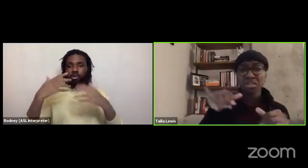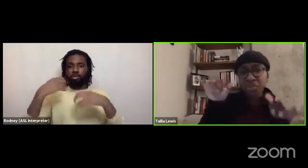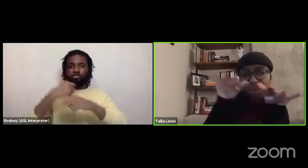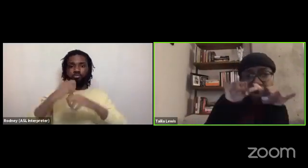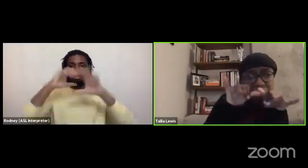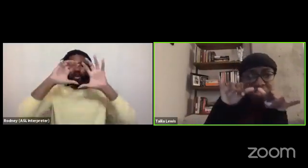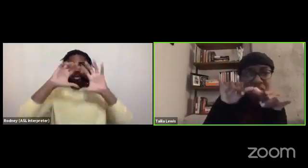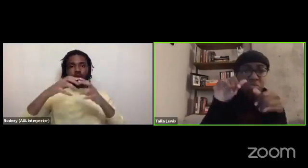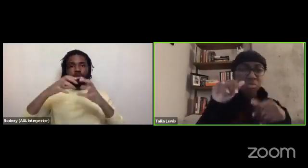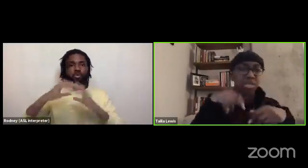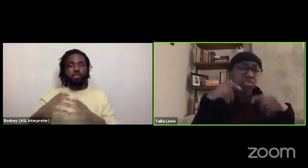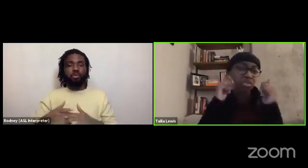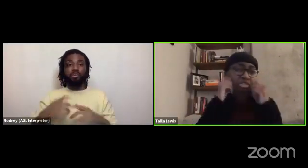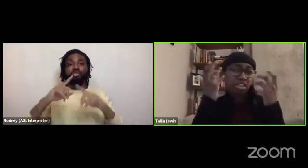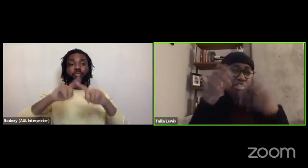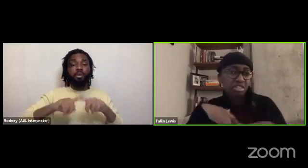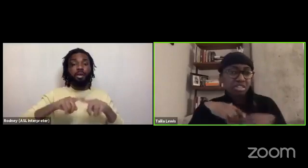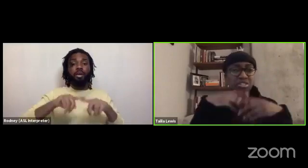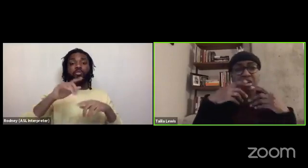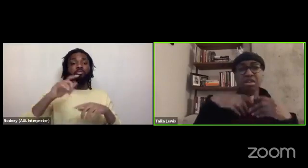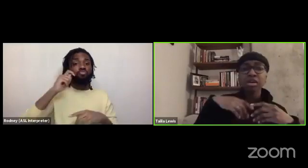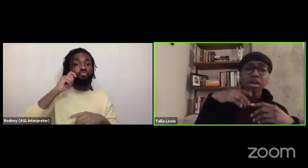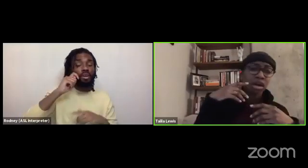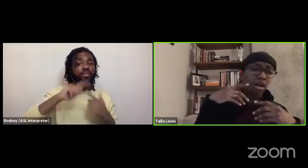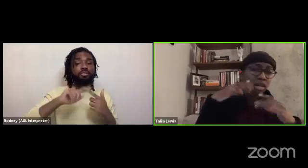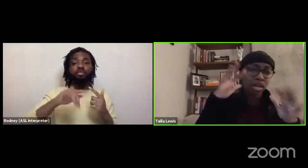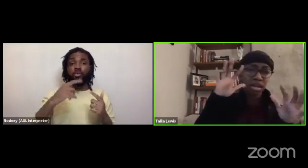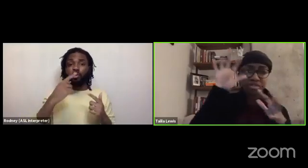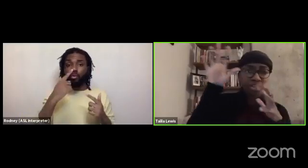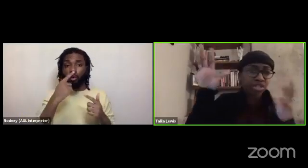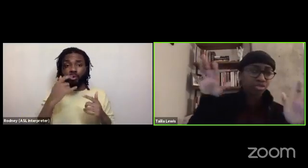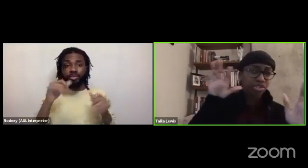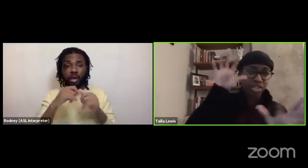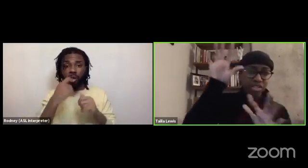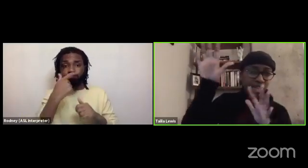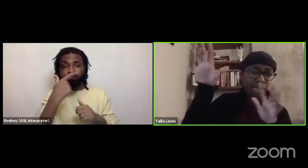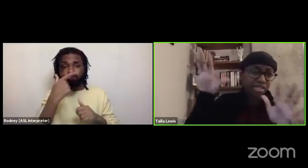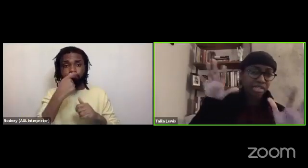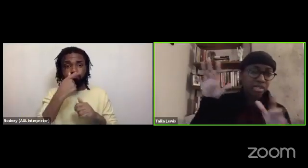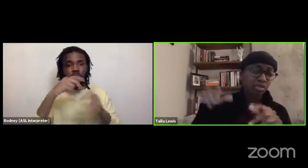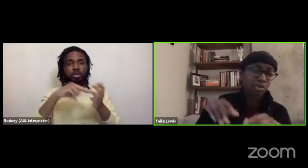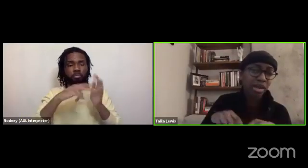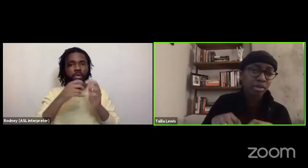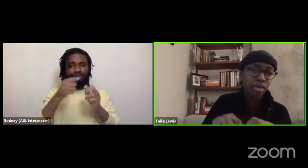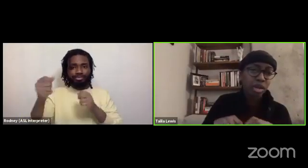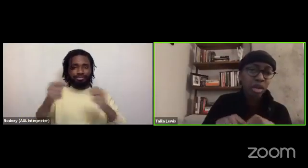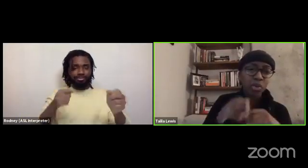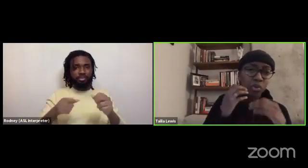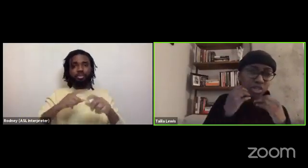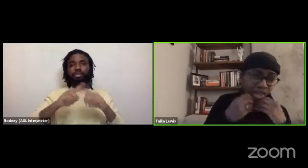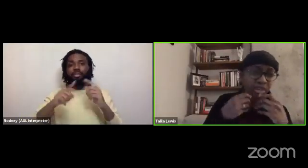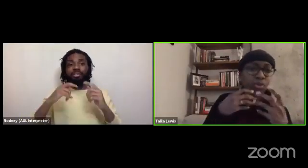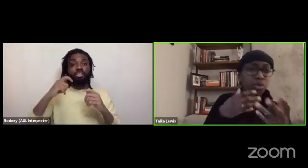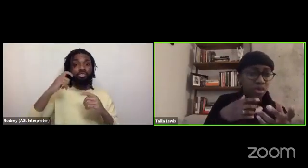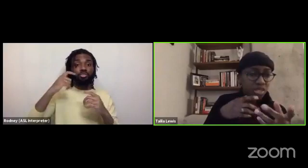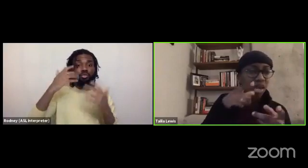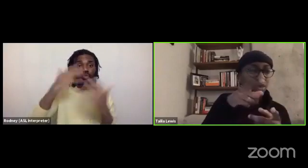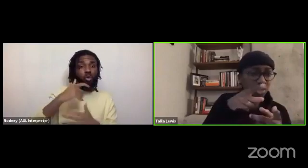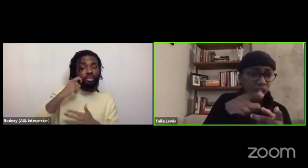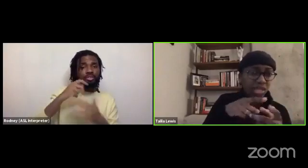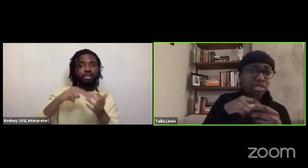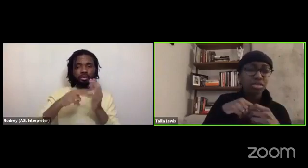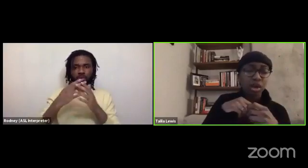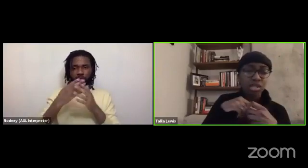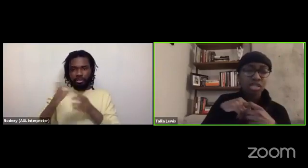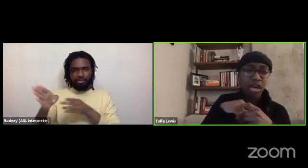race. If your nose is this big, if your skin is this dark, a lot of very eugenics ideas around who is valuable, who is not,